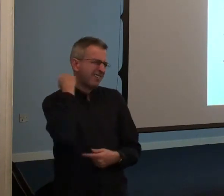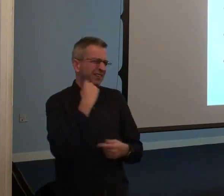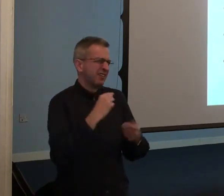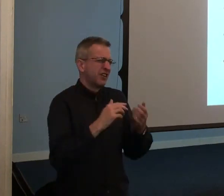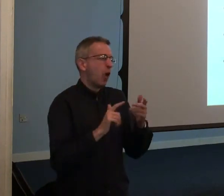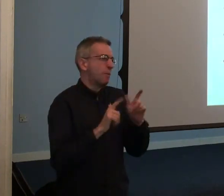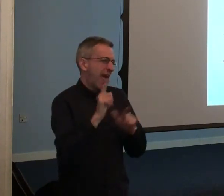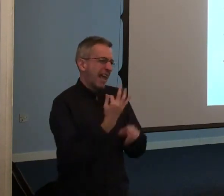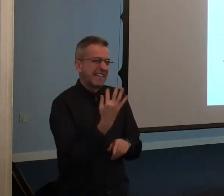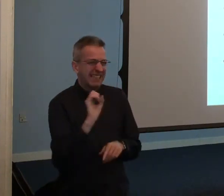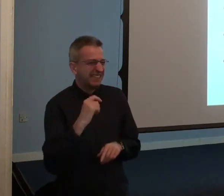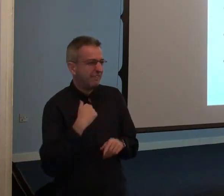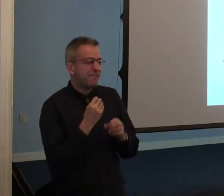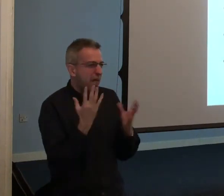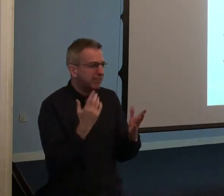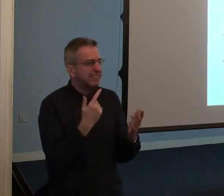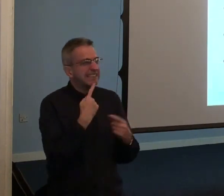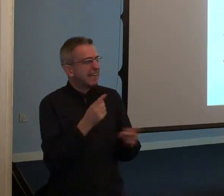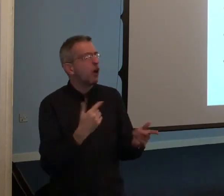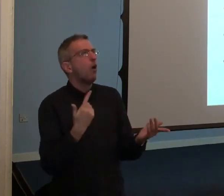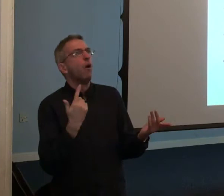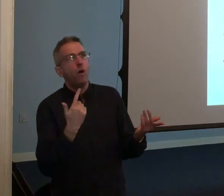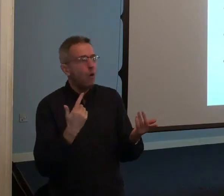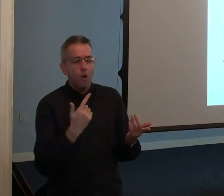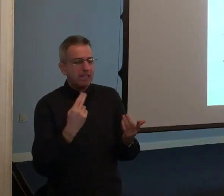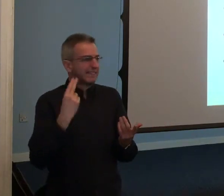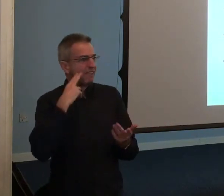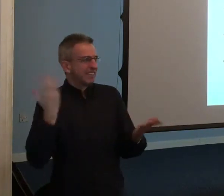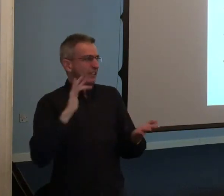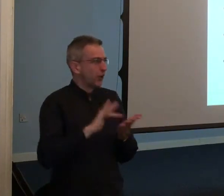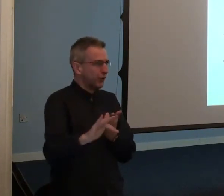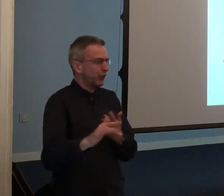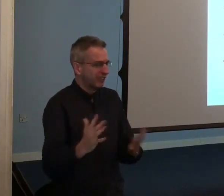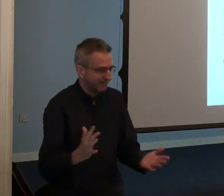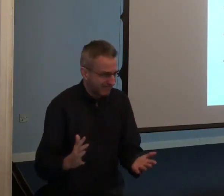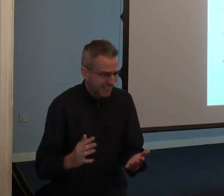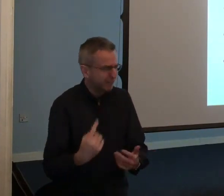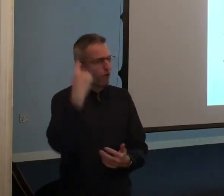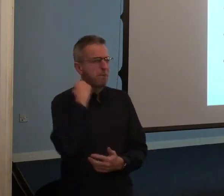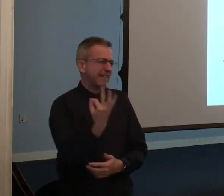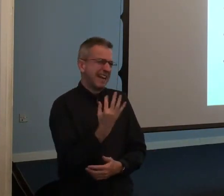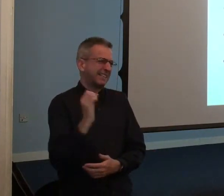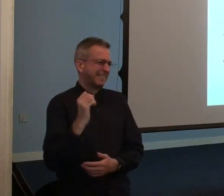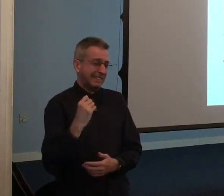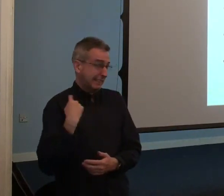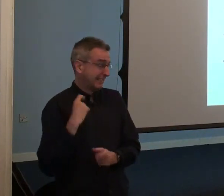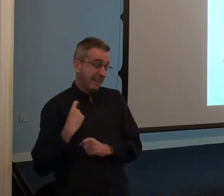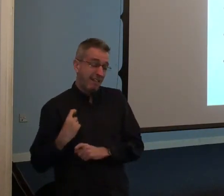deafness. You know, again, since Milan 1880, you know that deafness is cured. This has been